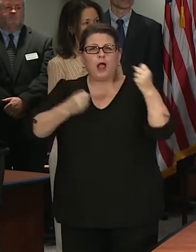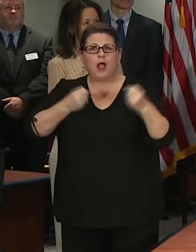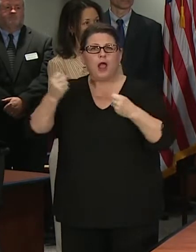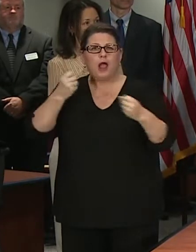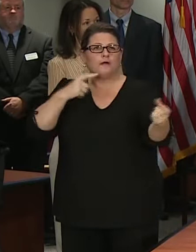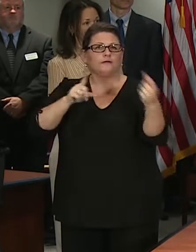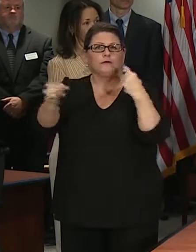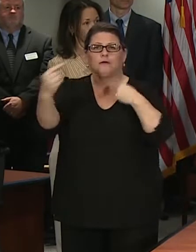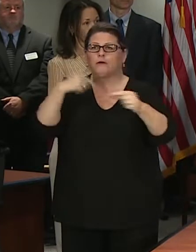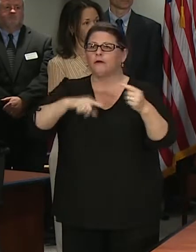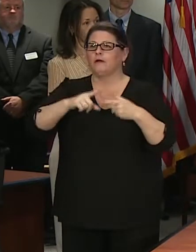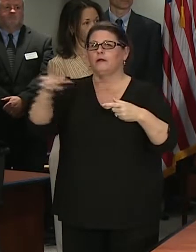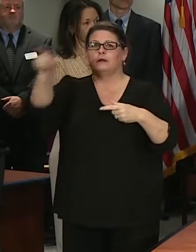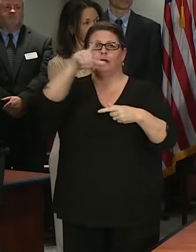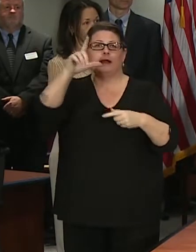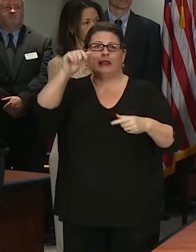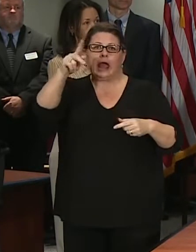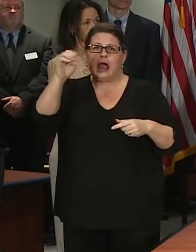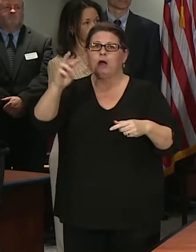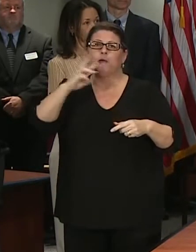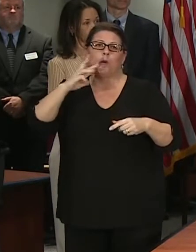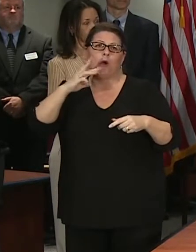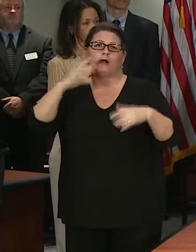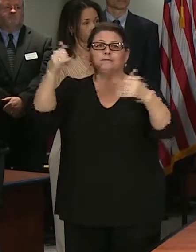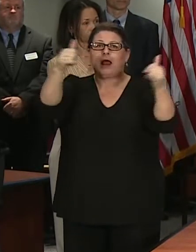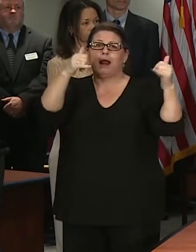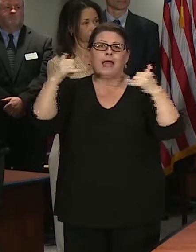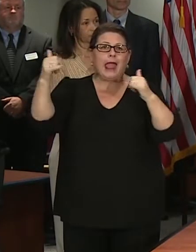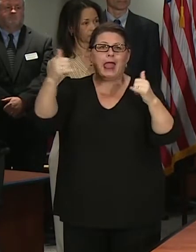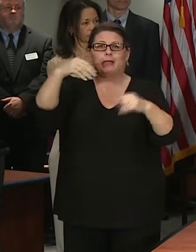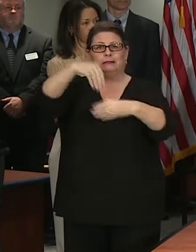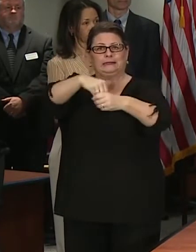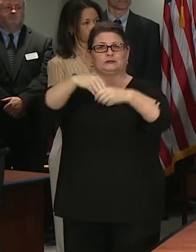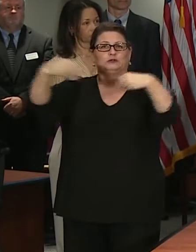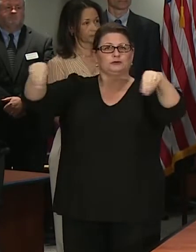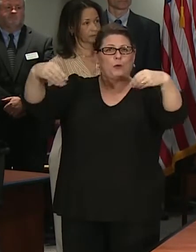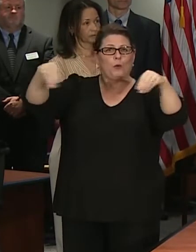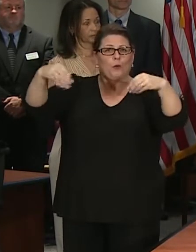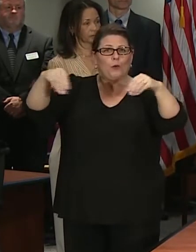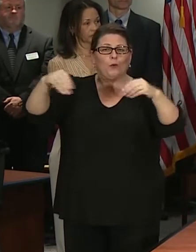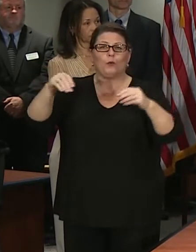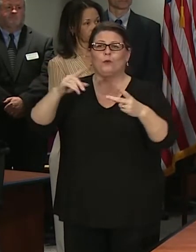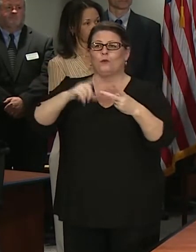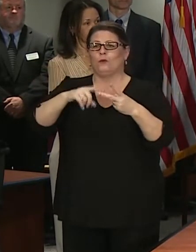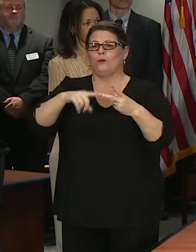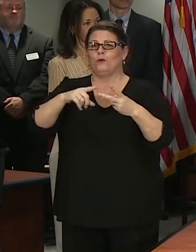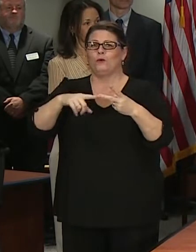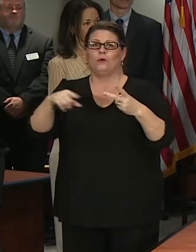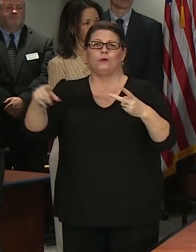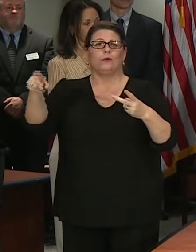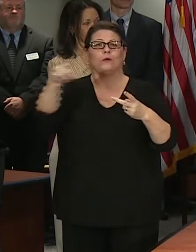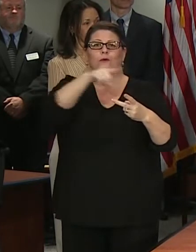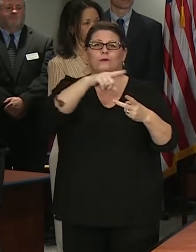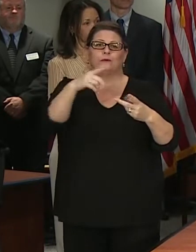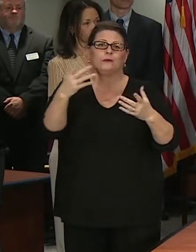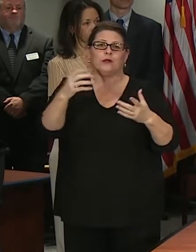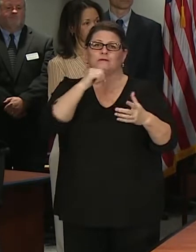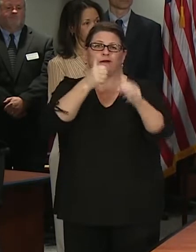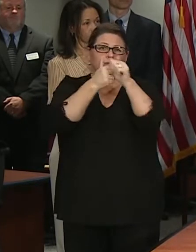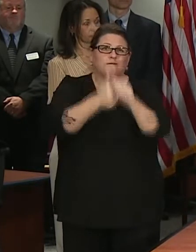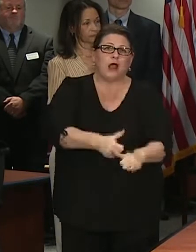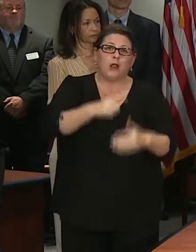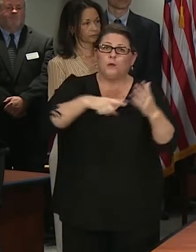people are on the waters, too many people are in the stores, too many people are not complying with our